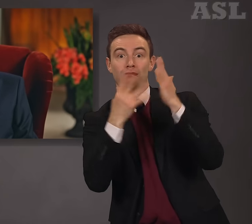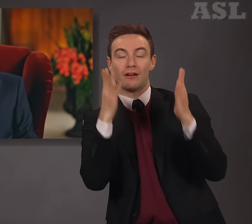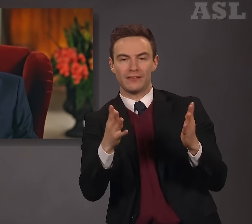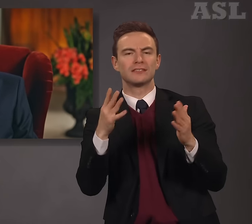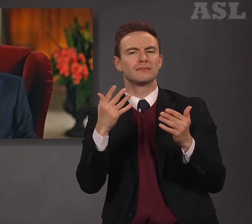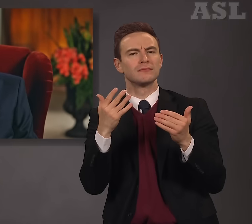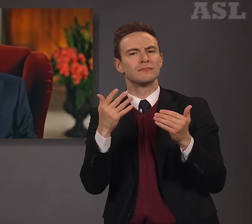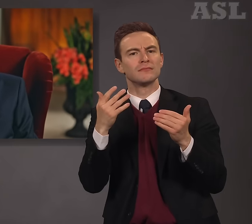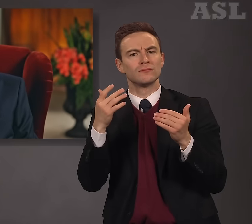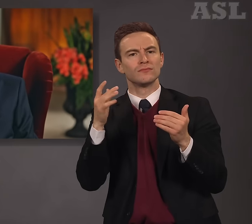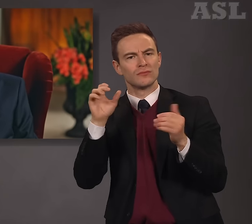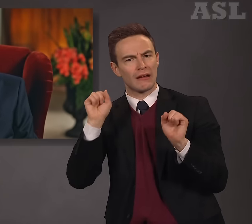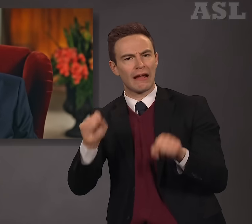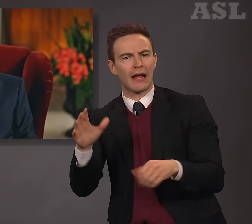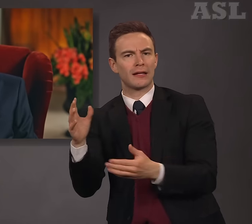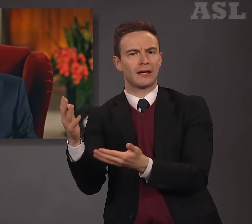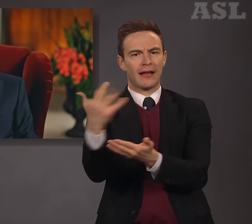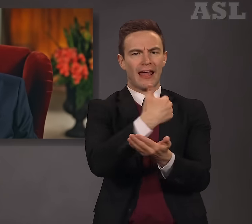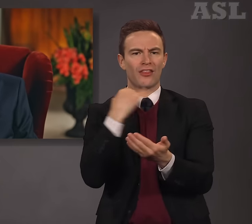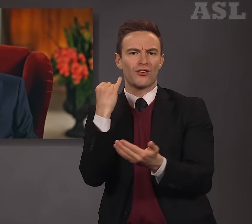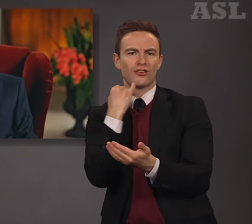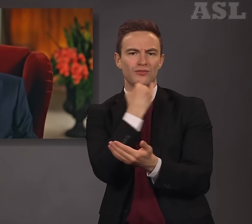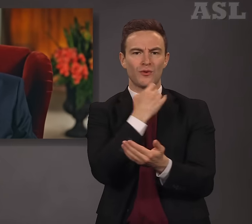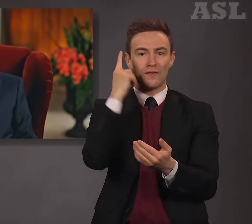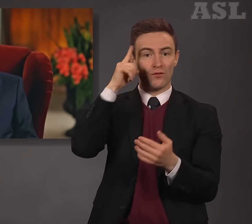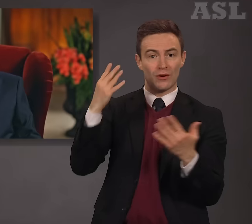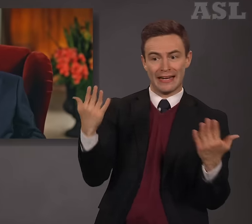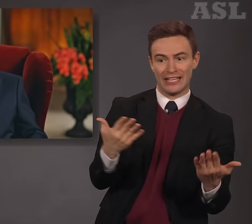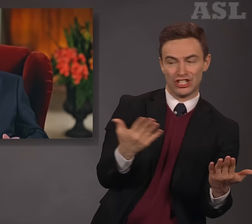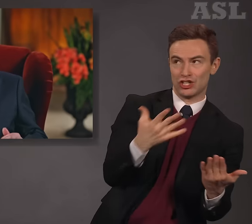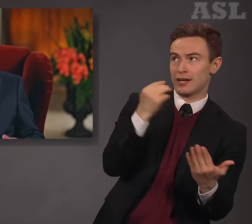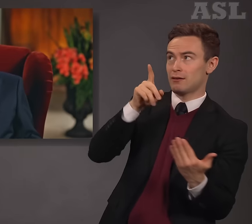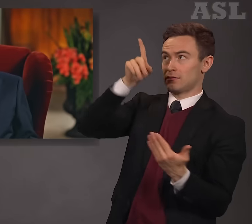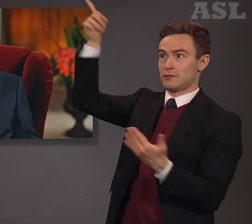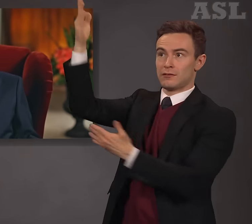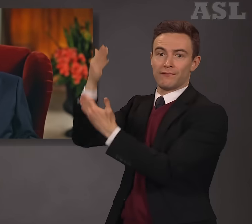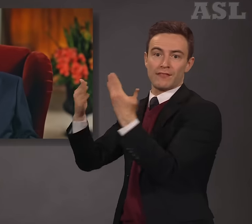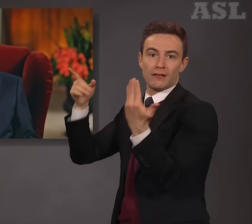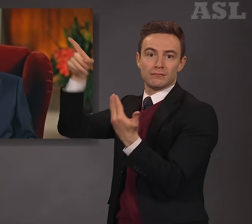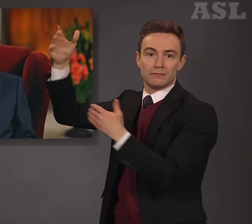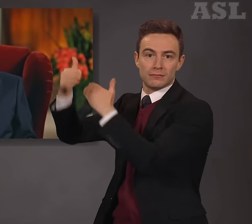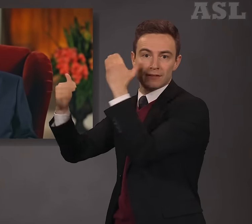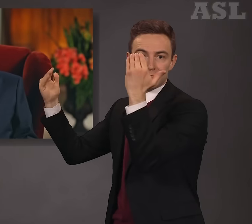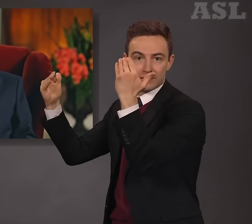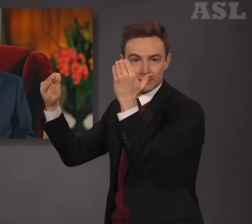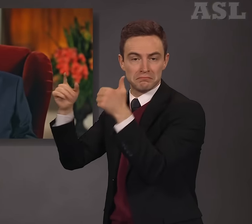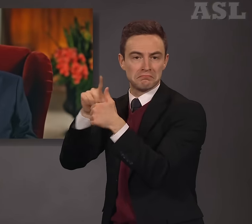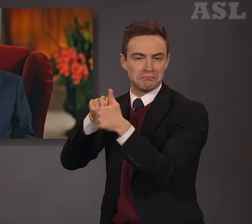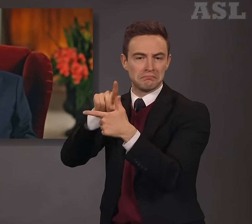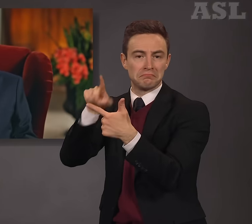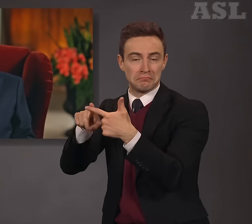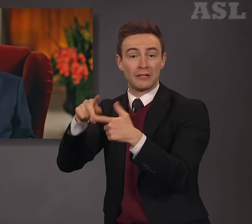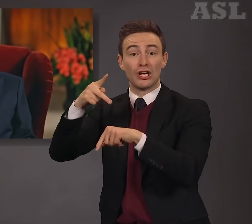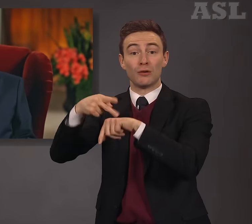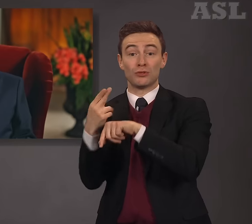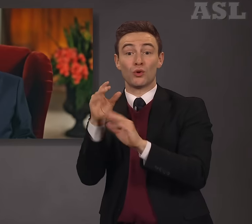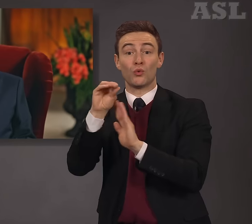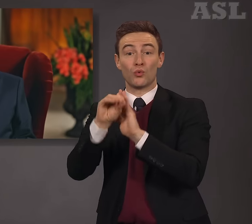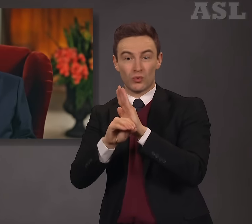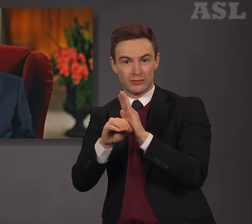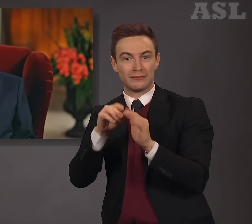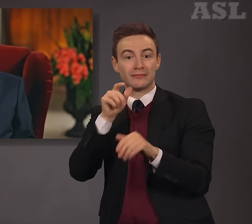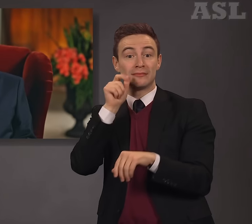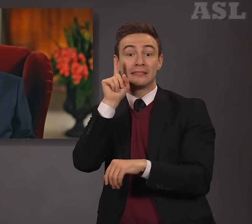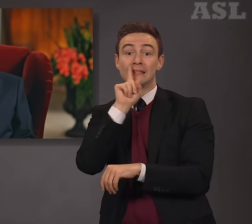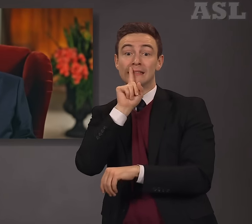Israel on both sides of the veil, to bless all covenant children with the blessings